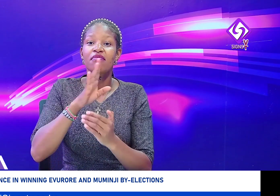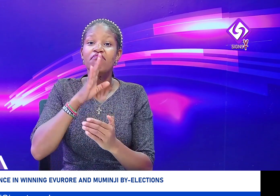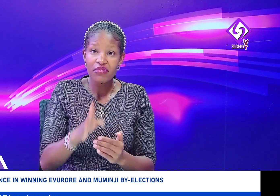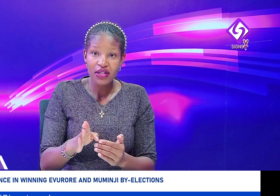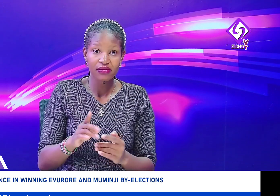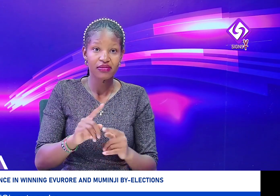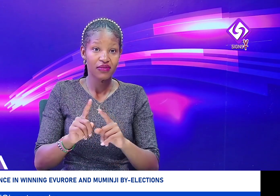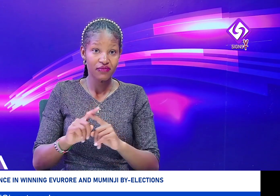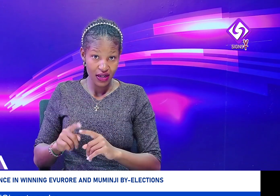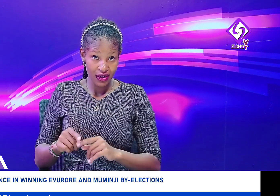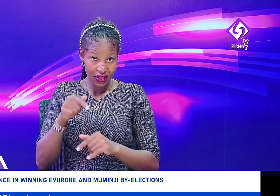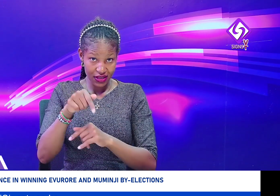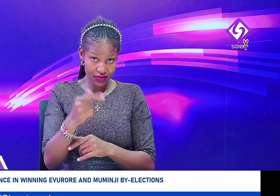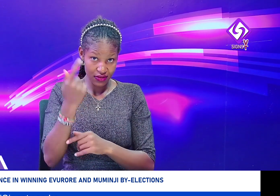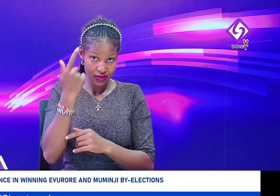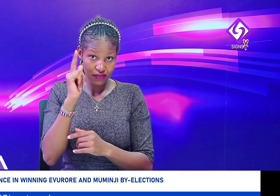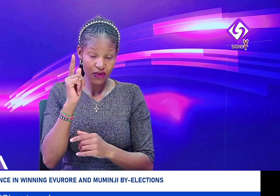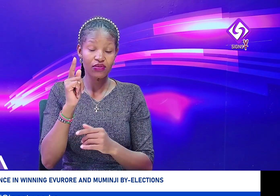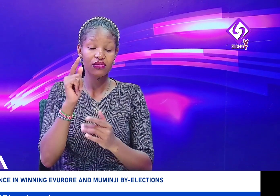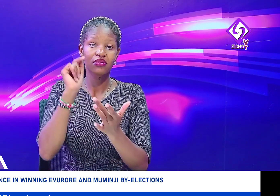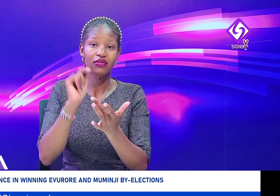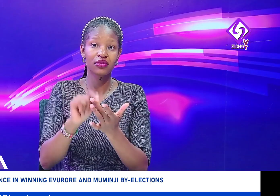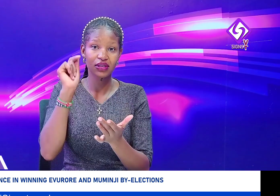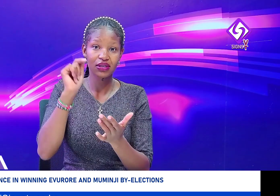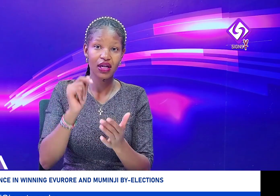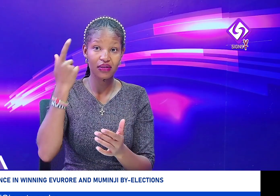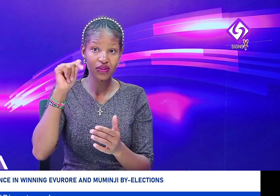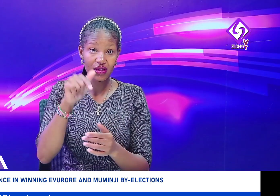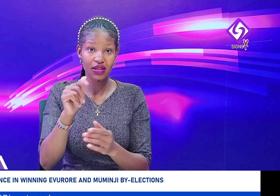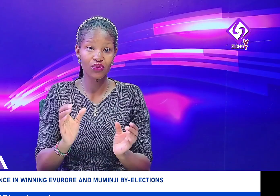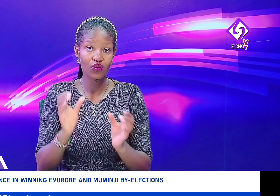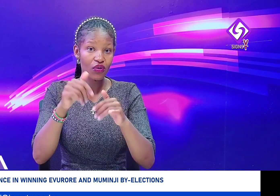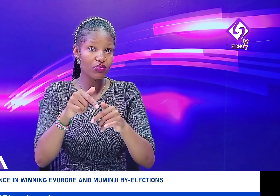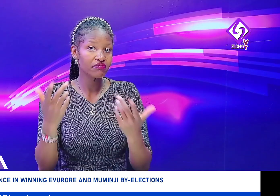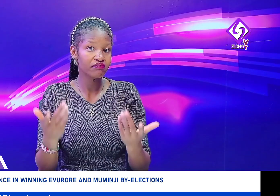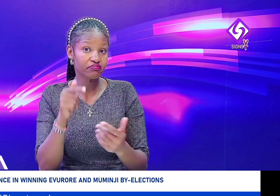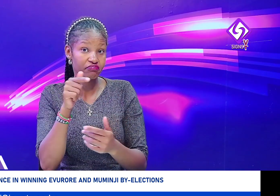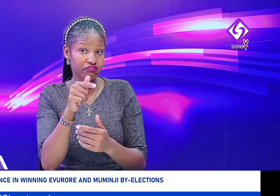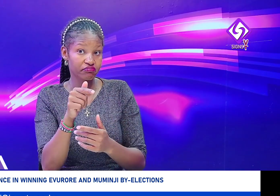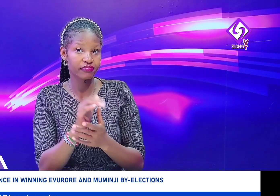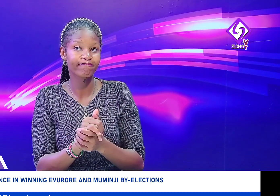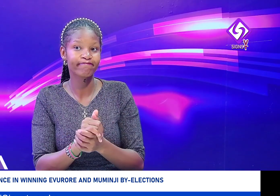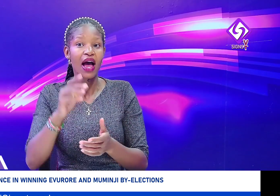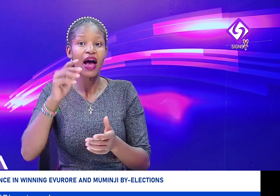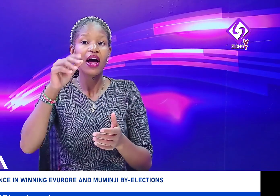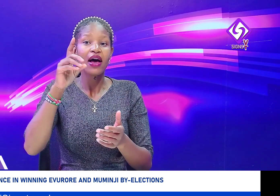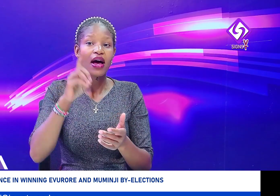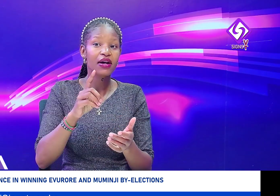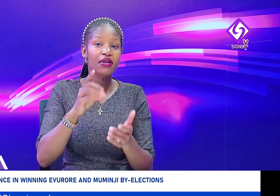The by-elections are being viewed as a significant litmus test for the party's grassroots influence in the